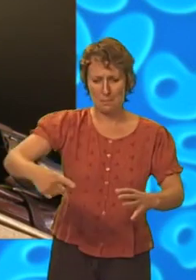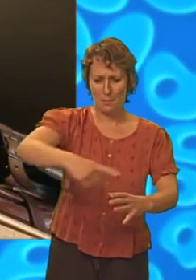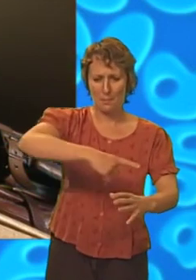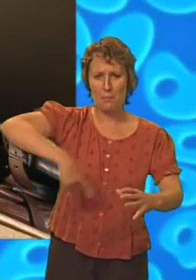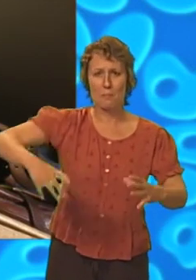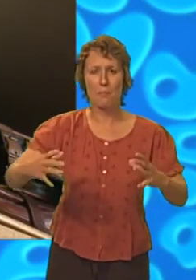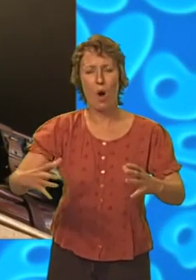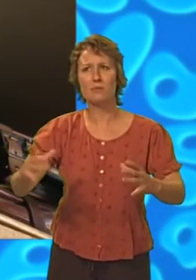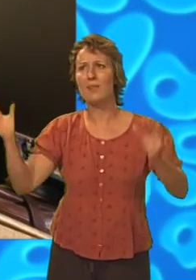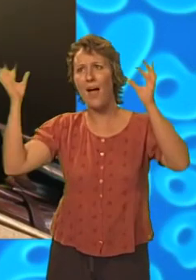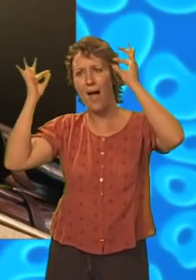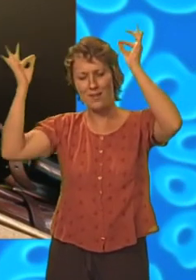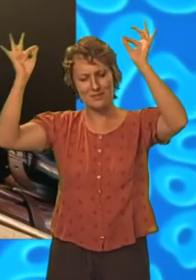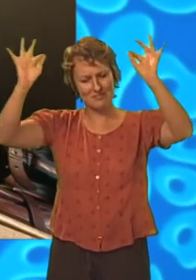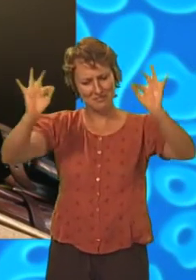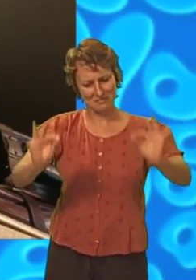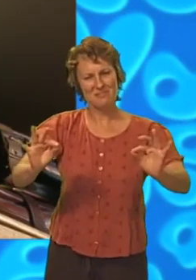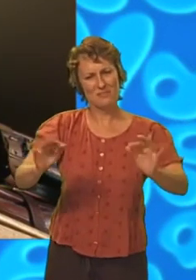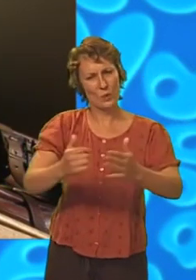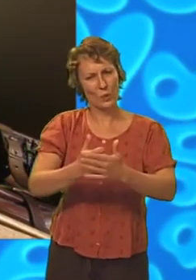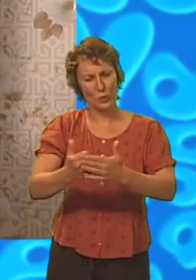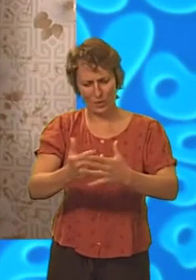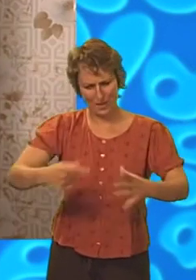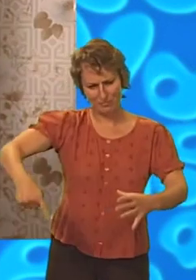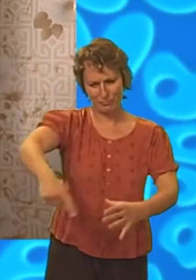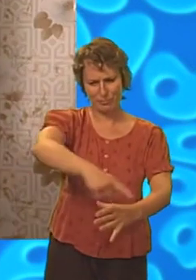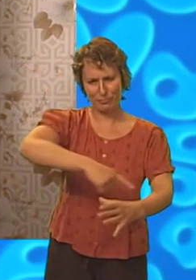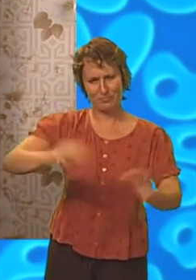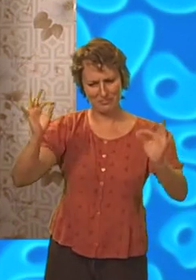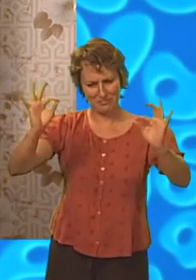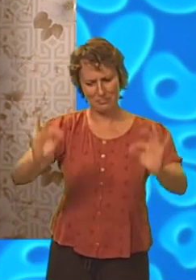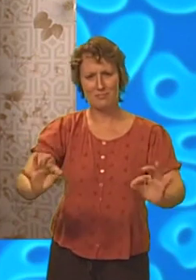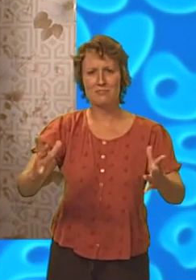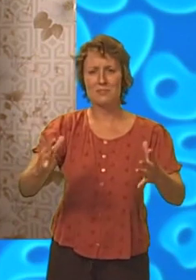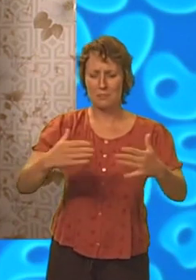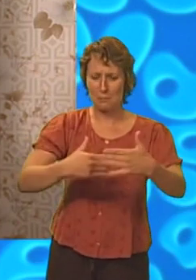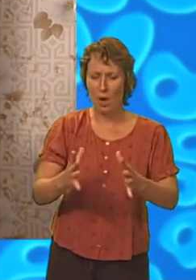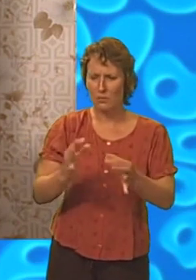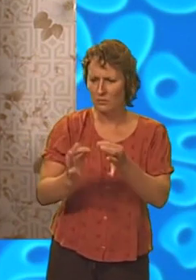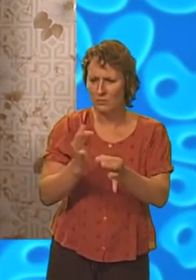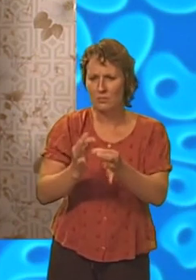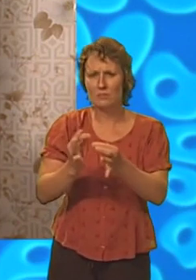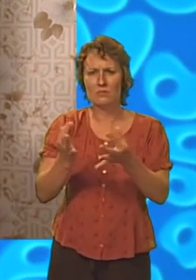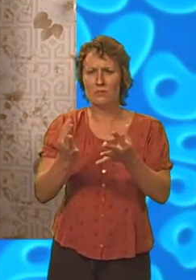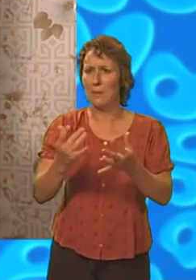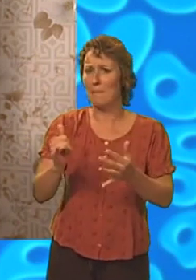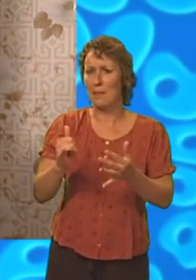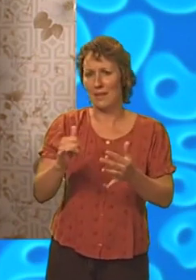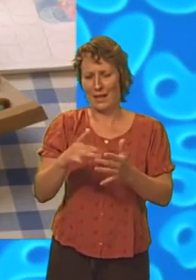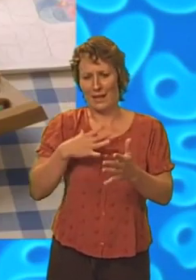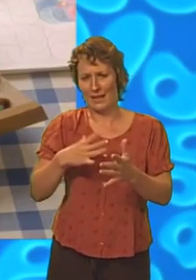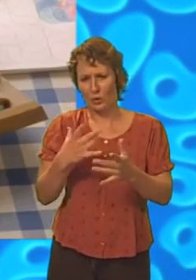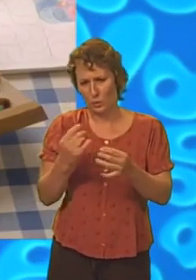Boxes for hats, they're usually round ones. Needlework boxes for things we must